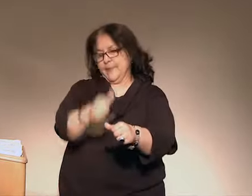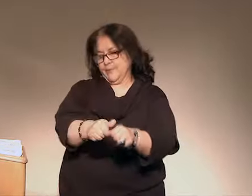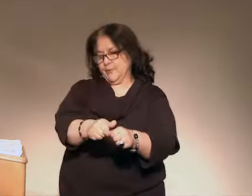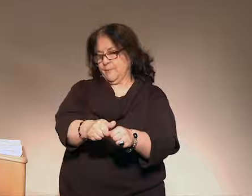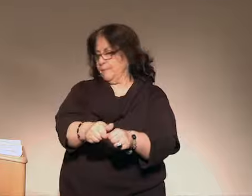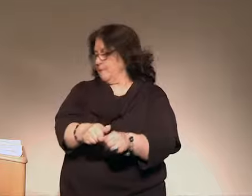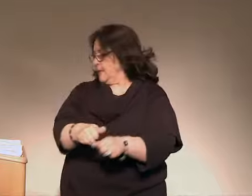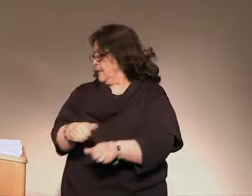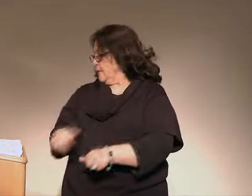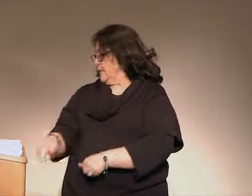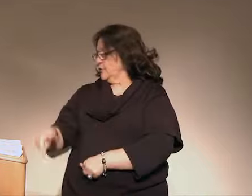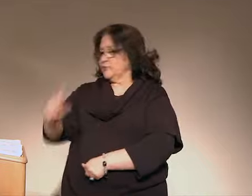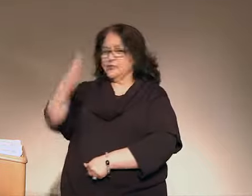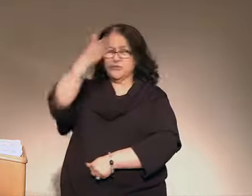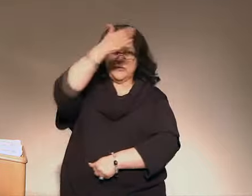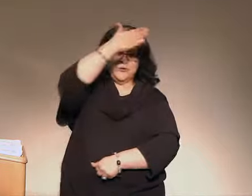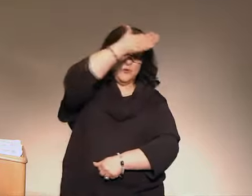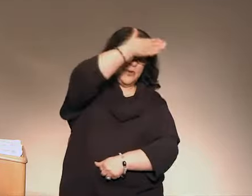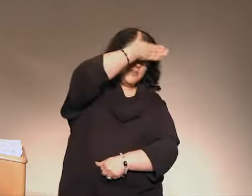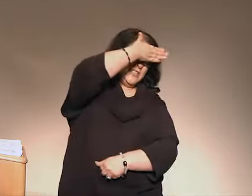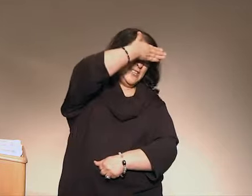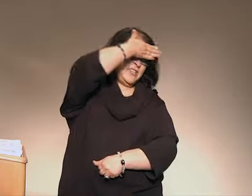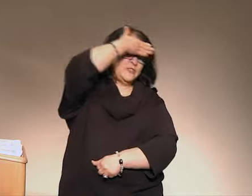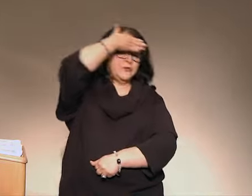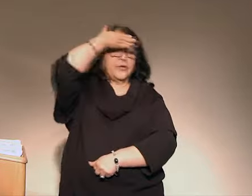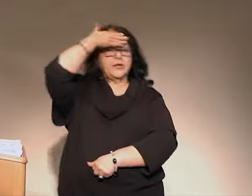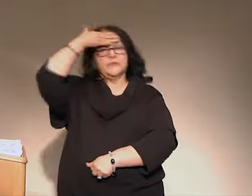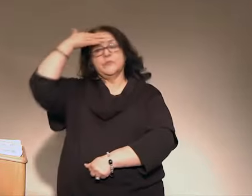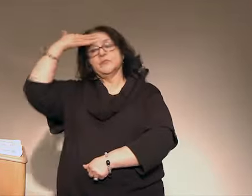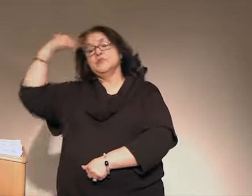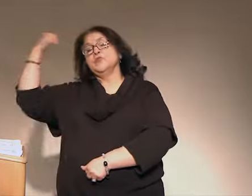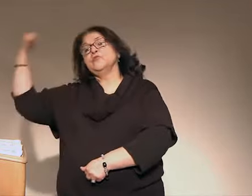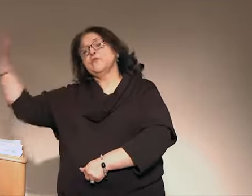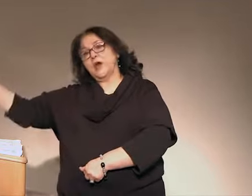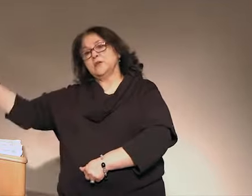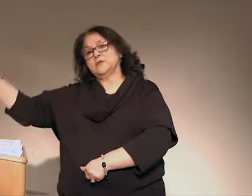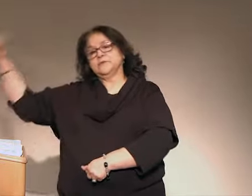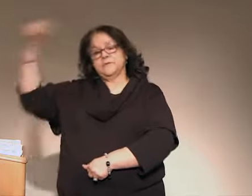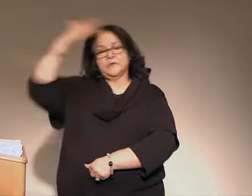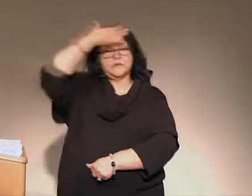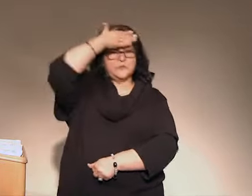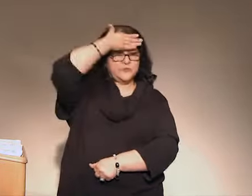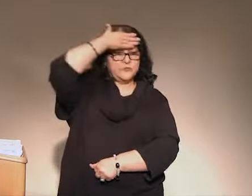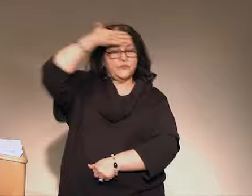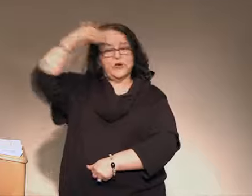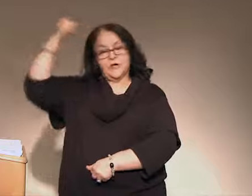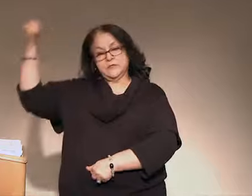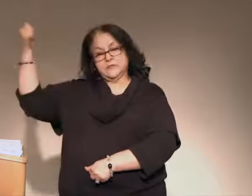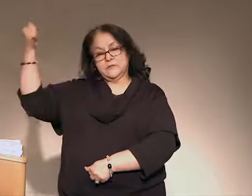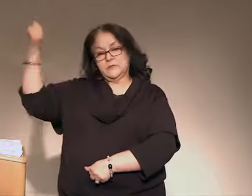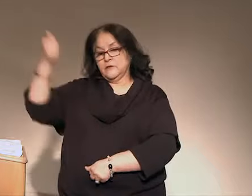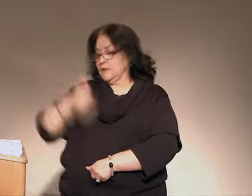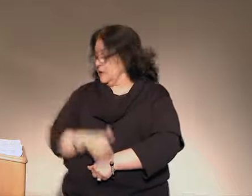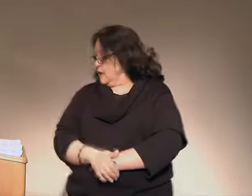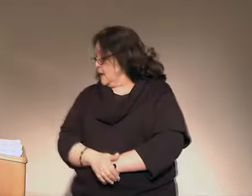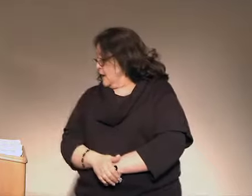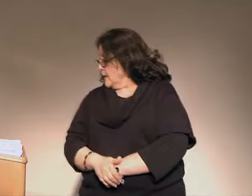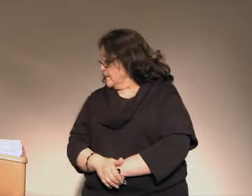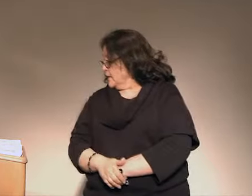Remember. The next one is like you're going to wipe the slate clean because you cannot remember it. Forgot. So this is forgot. And then the last